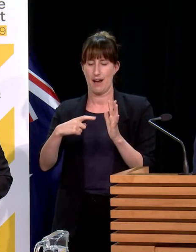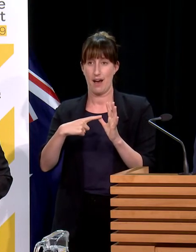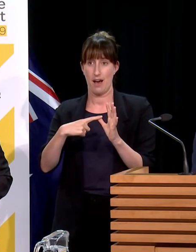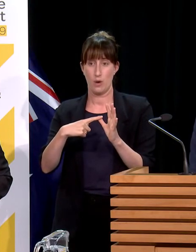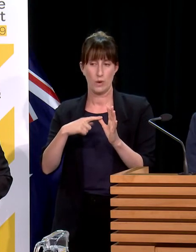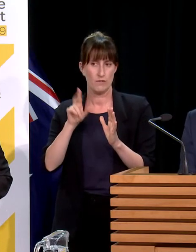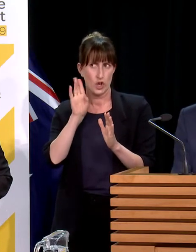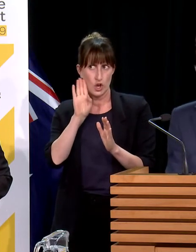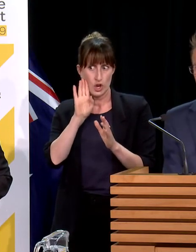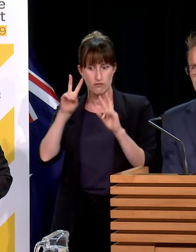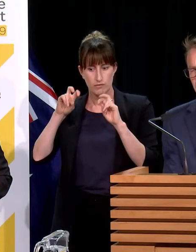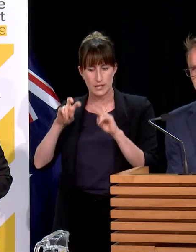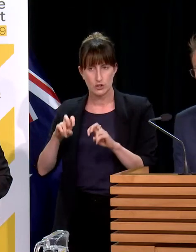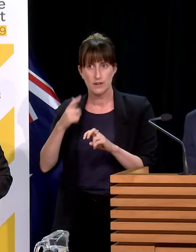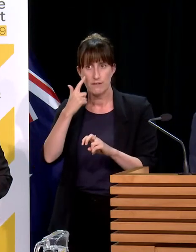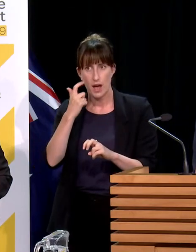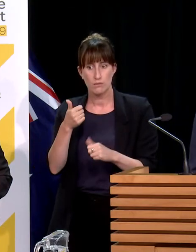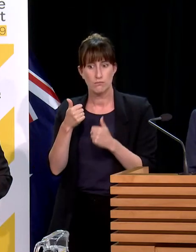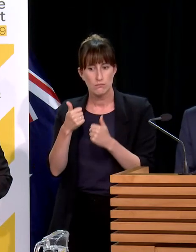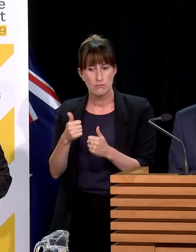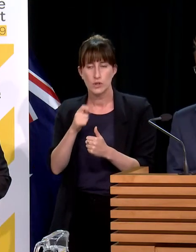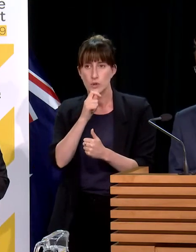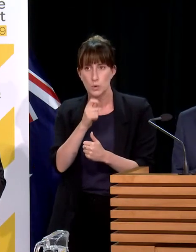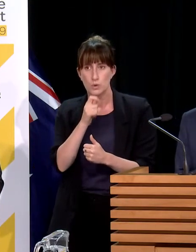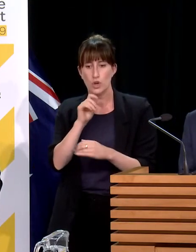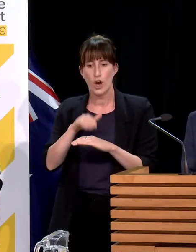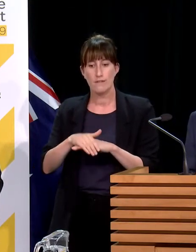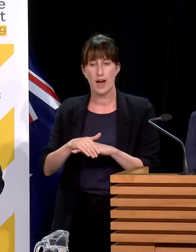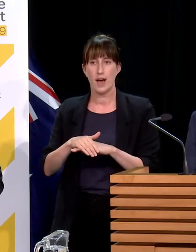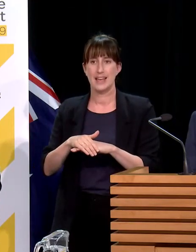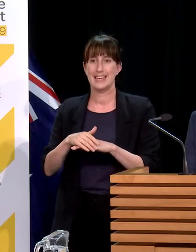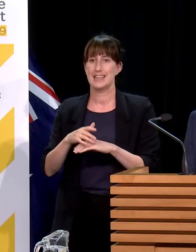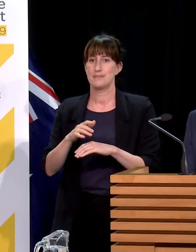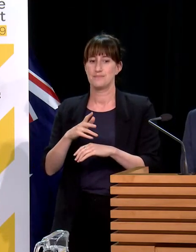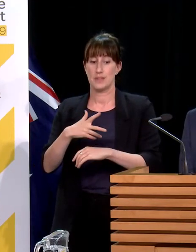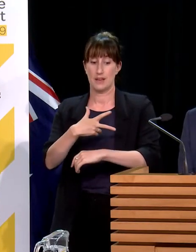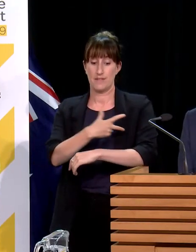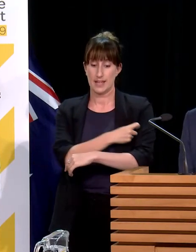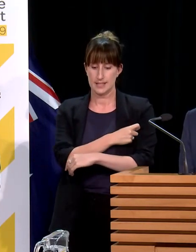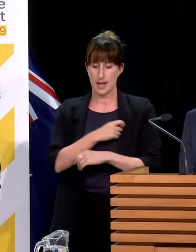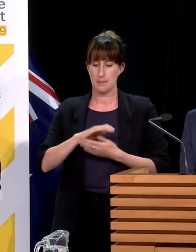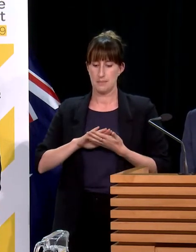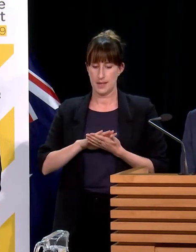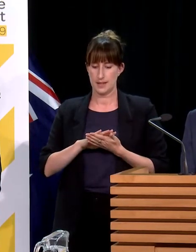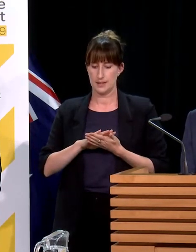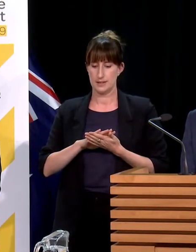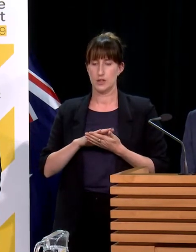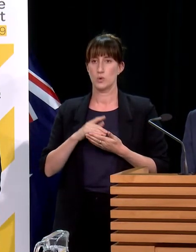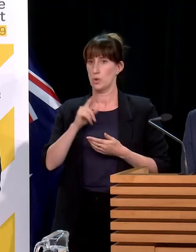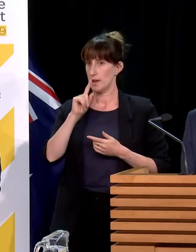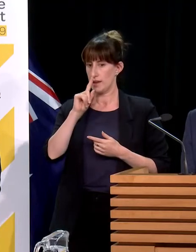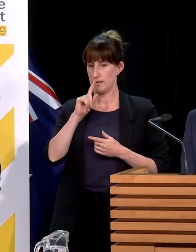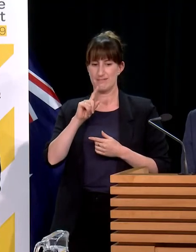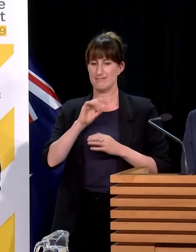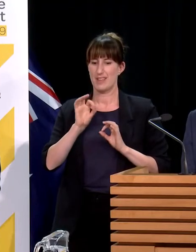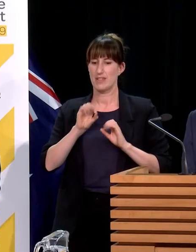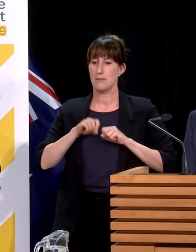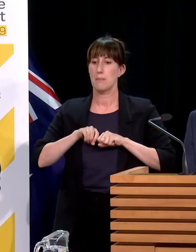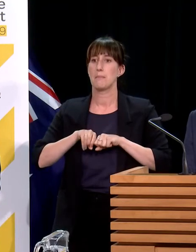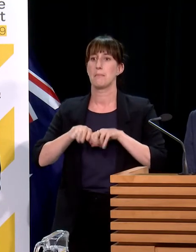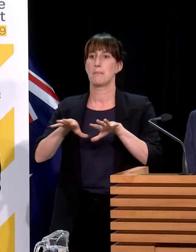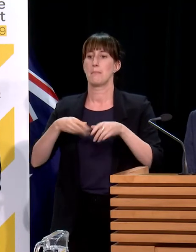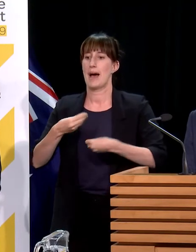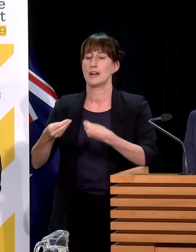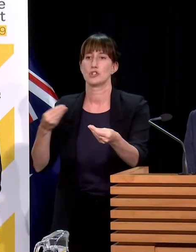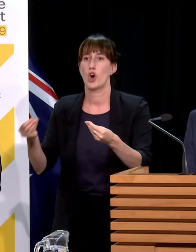guess a two-part question. Is that good news for us because we've ordered such a big lot? And also, will people get to choose which vaccine they